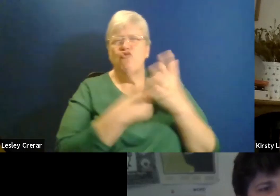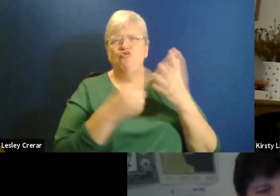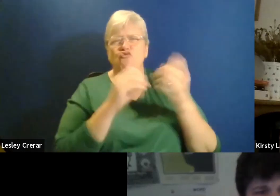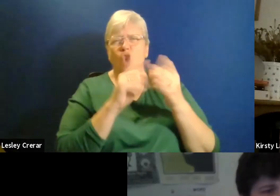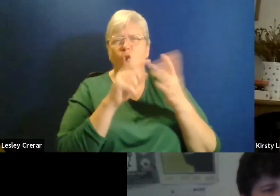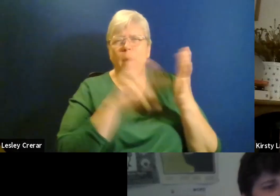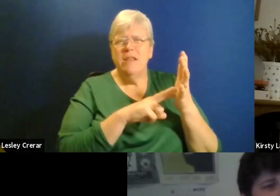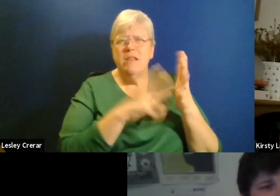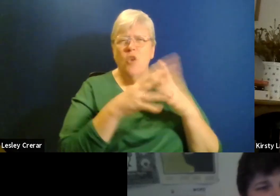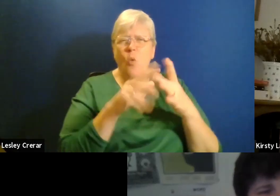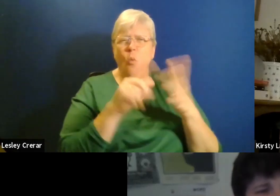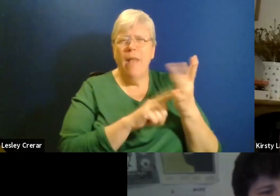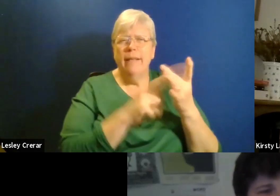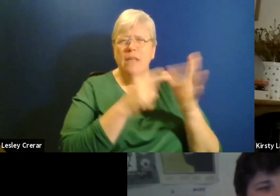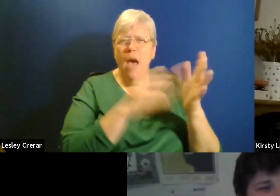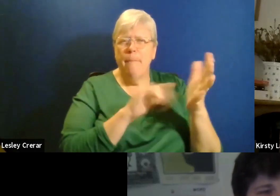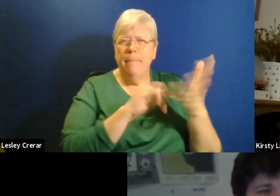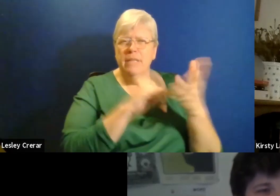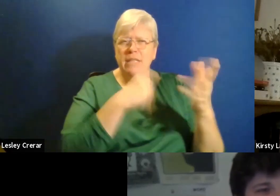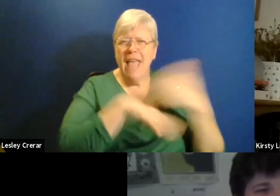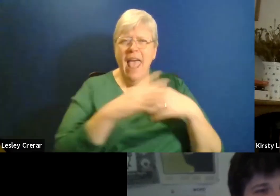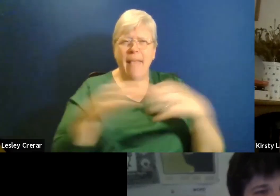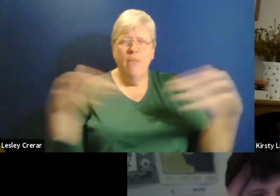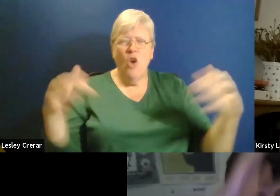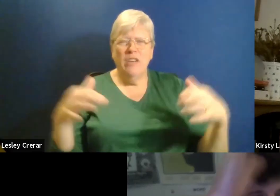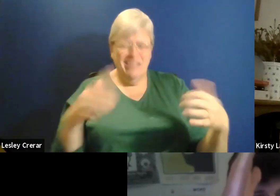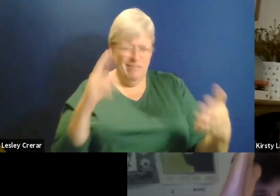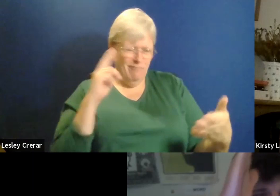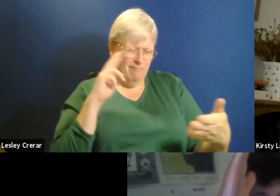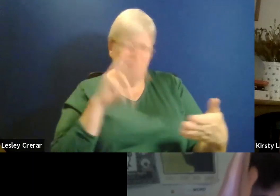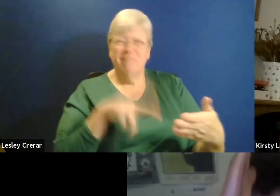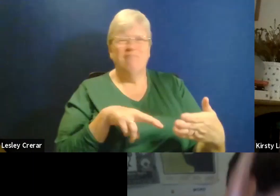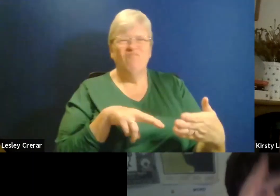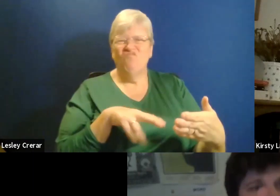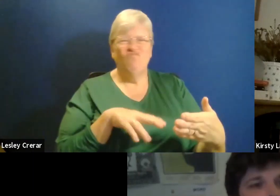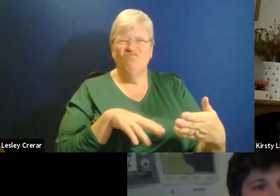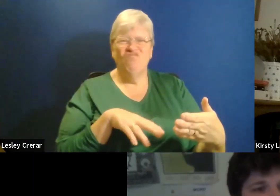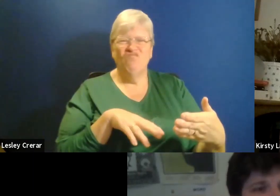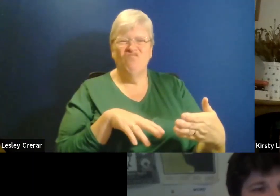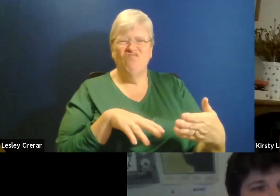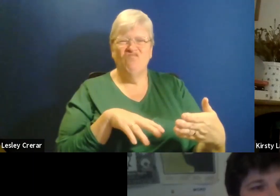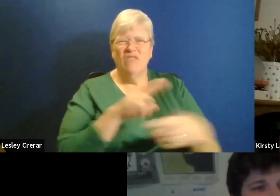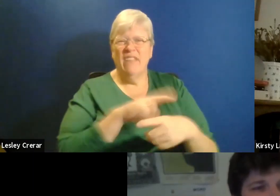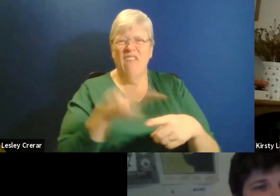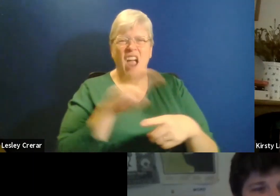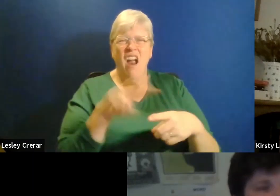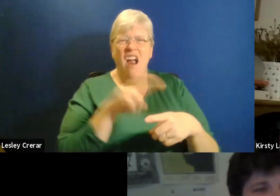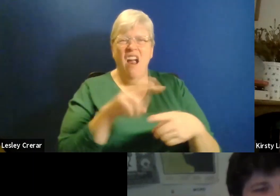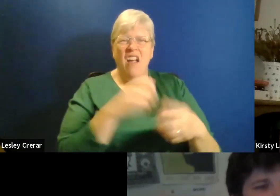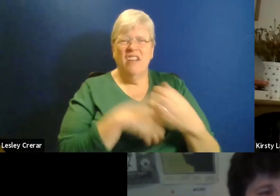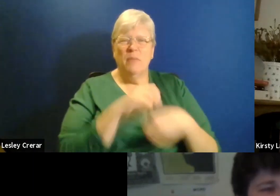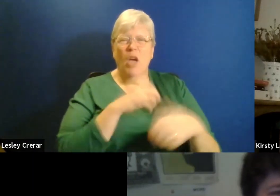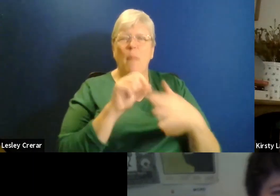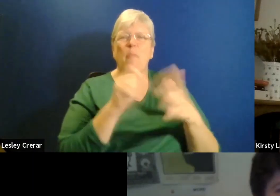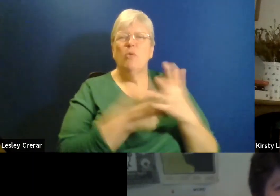rant. And that, when you look at it on paper, is just that the verse just goes into a bit of prose, and it's like,